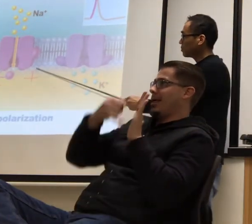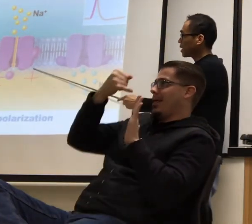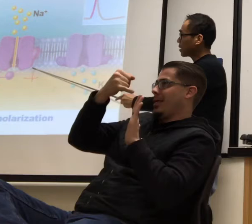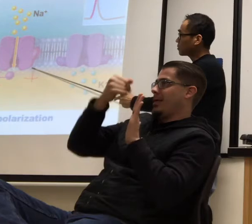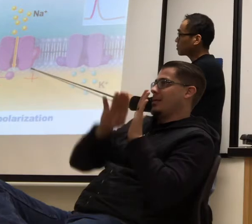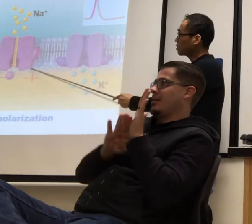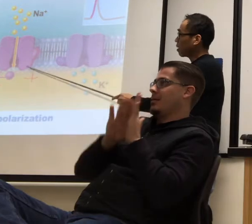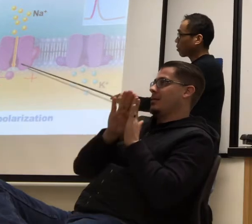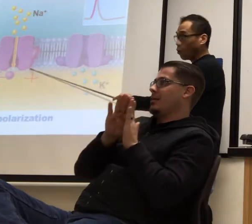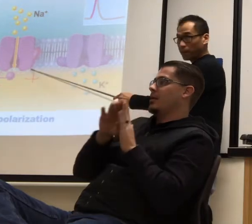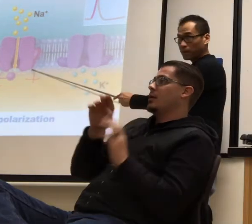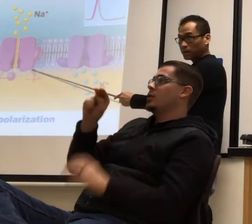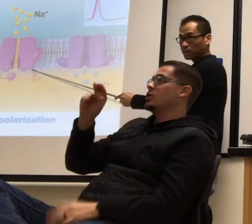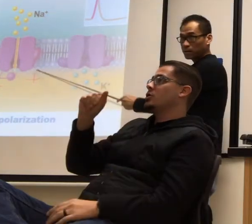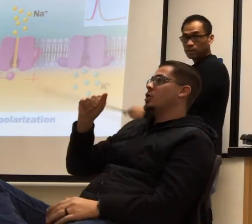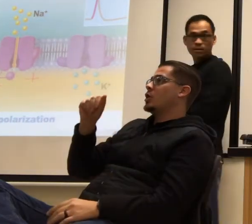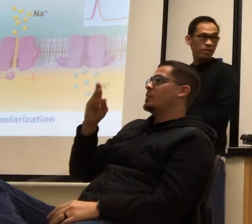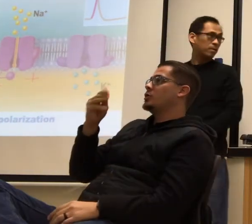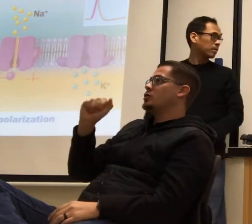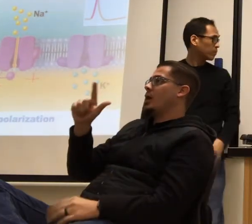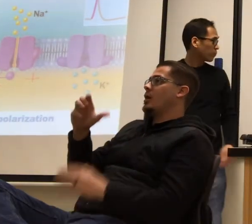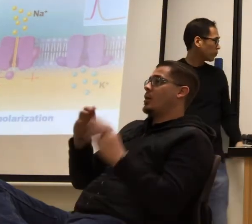The sodium channels are open.